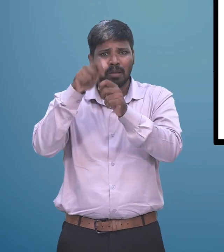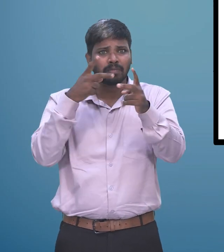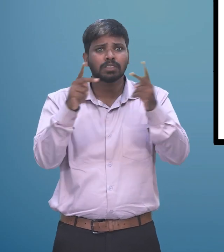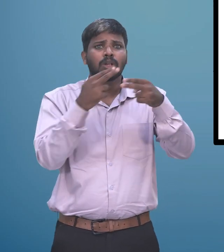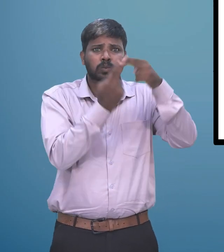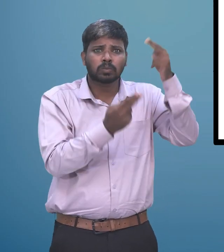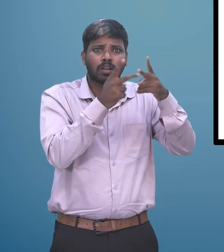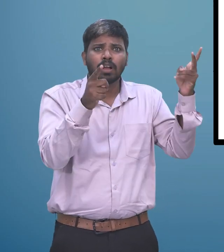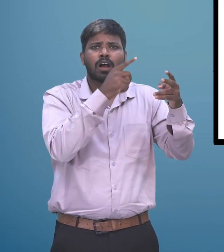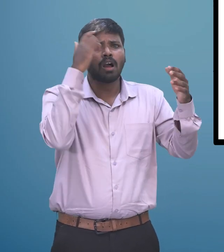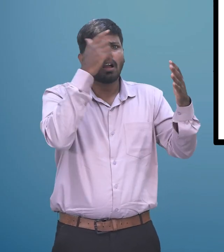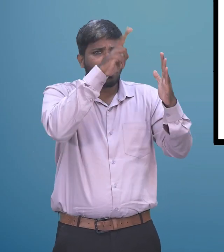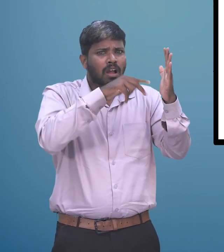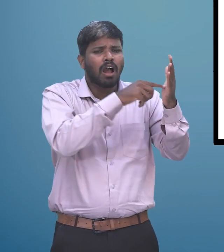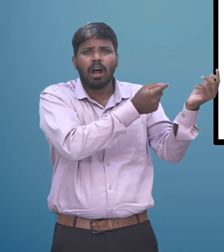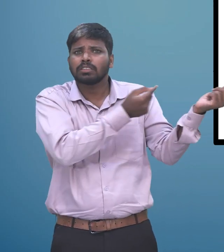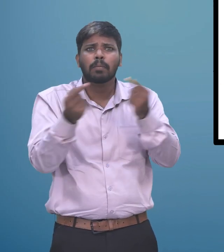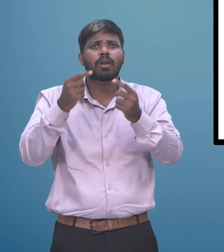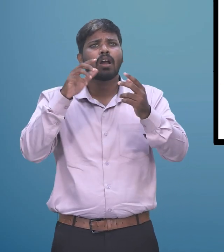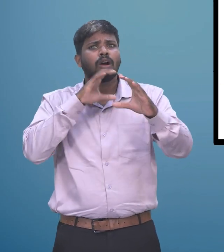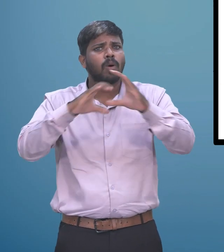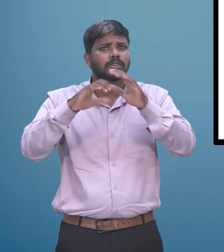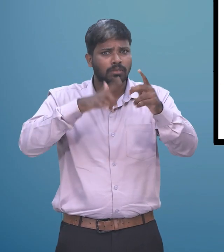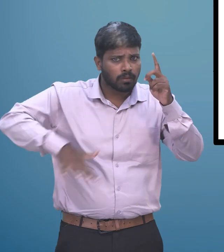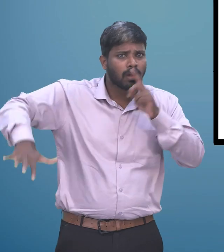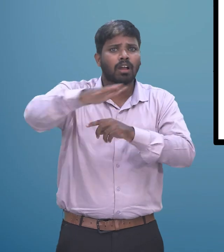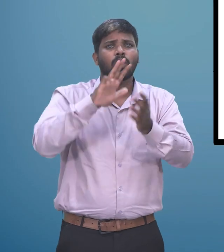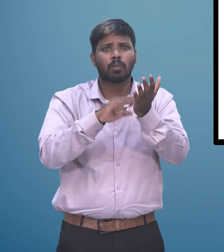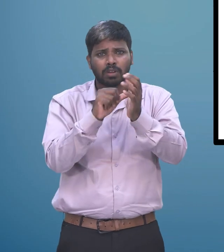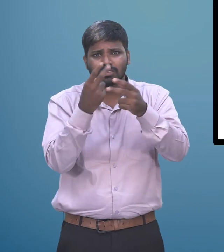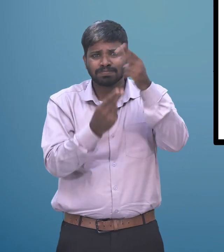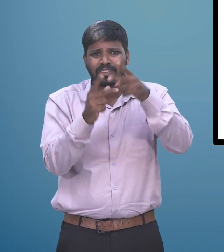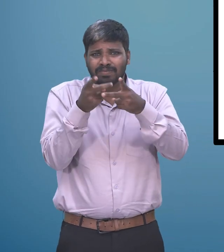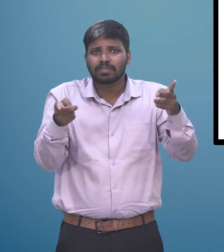or to some story with a moral enshrined in some old classic.